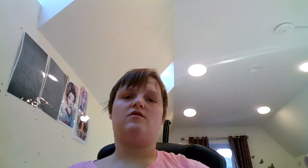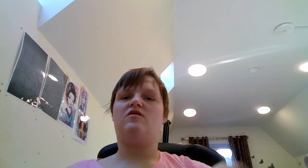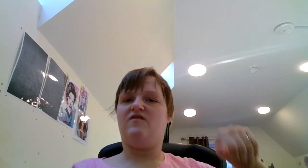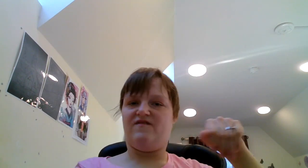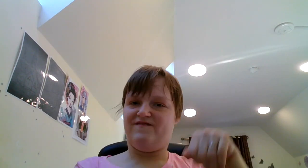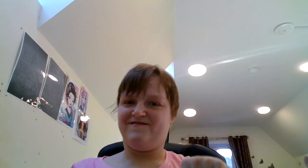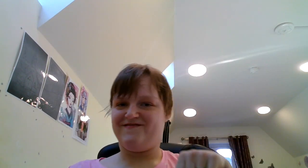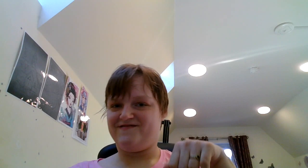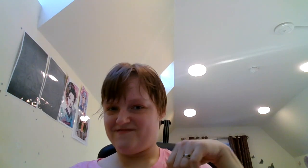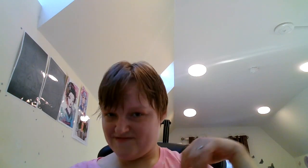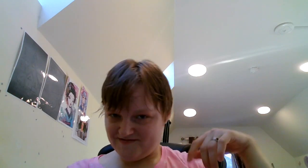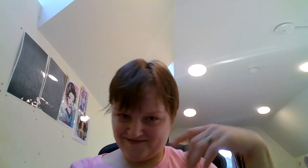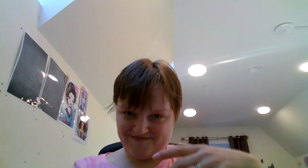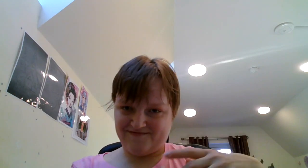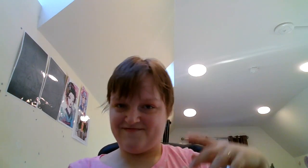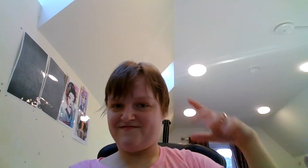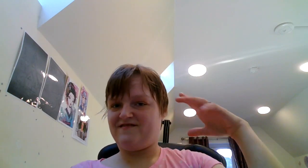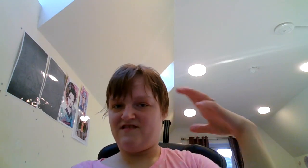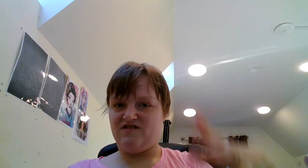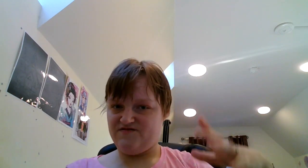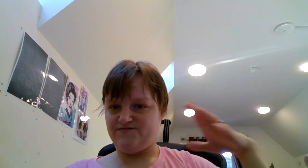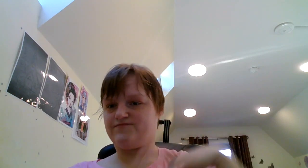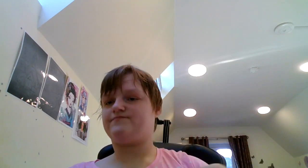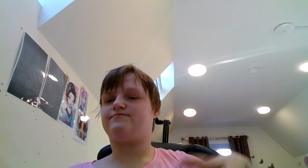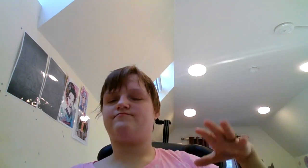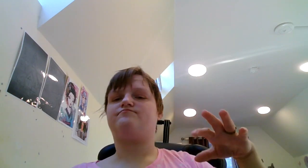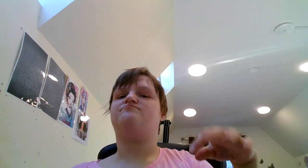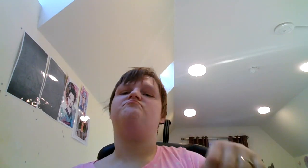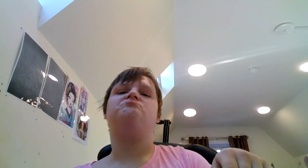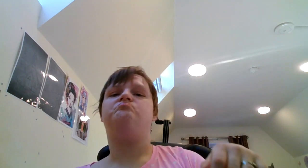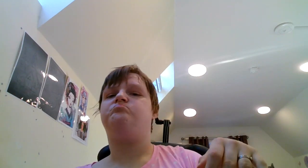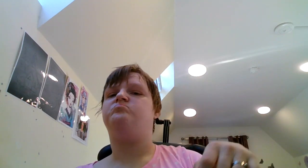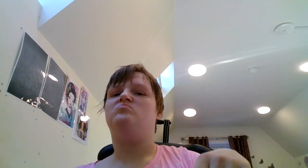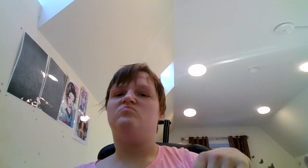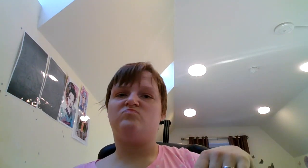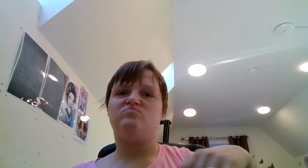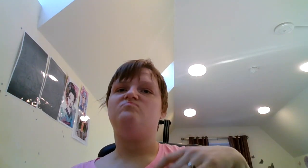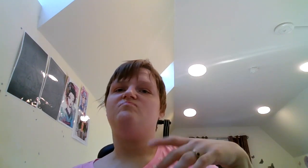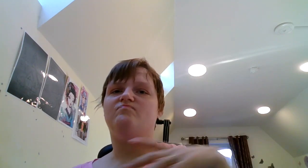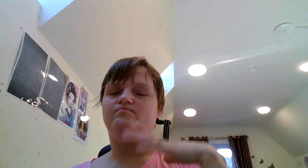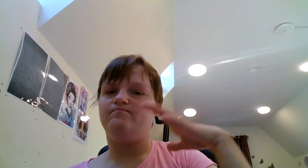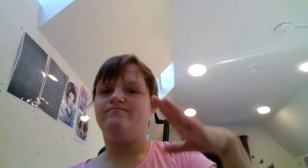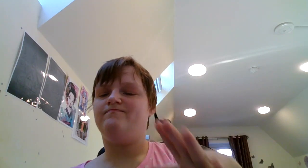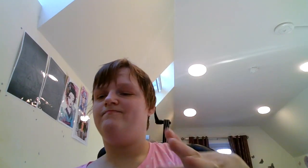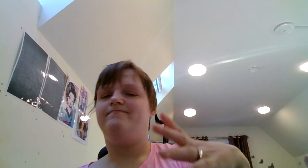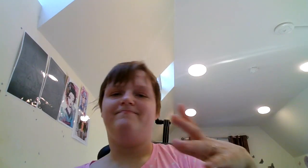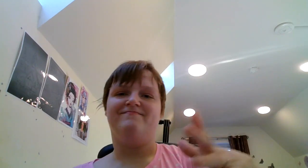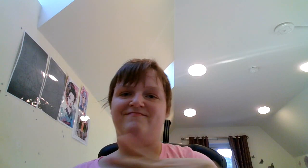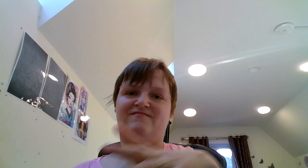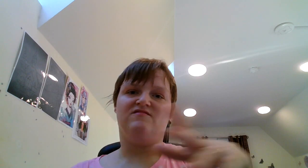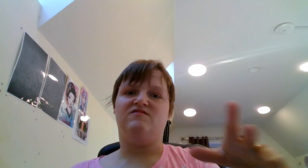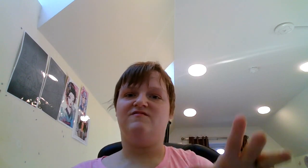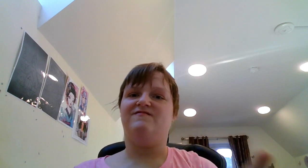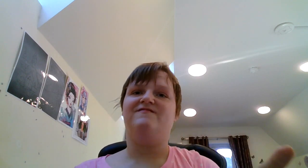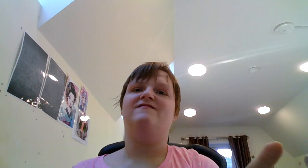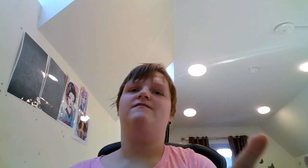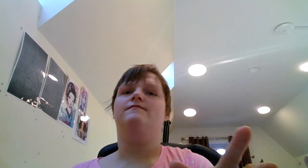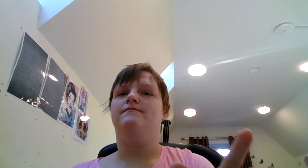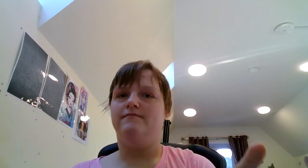for energy or stored for future use. Insulin was discovered by Sir Frederick G. Banting,